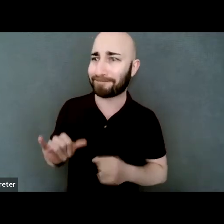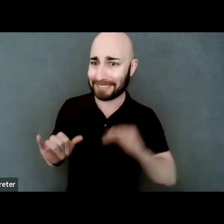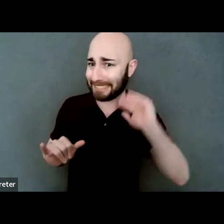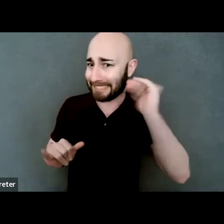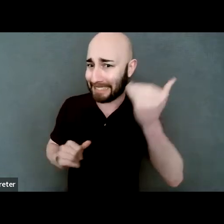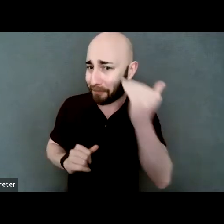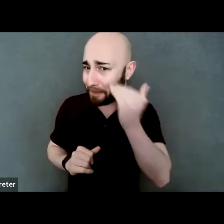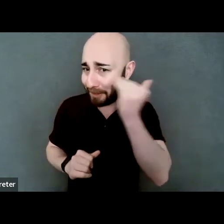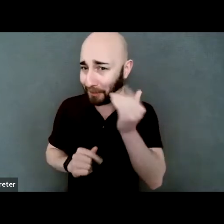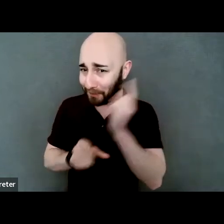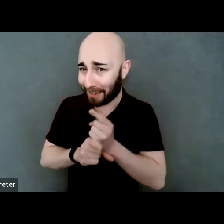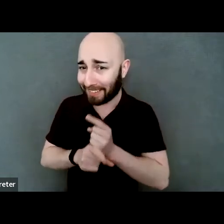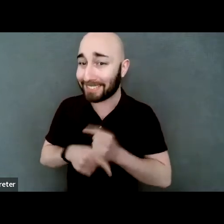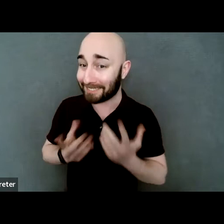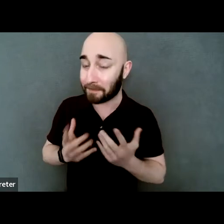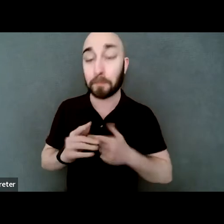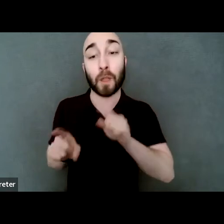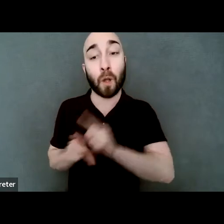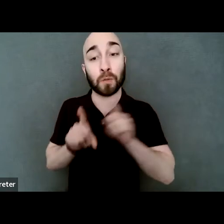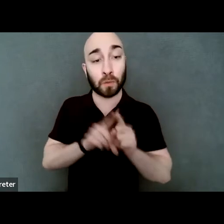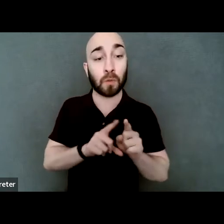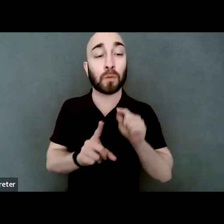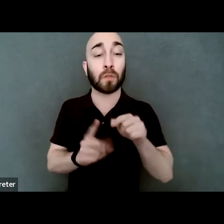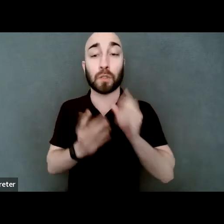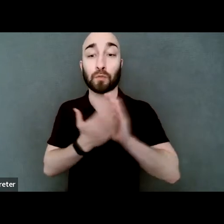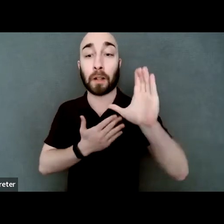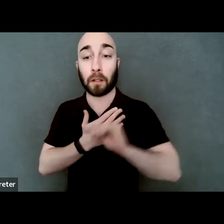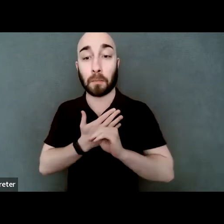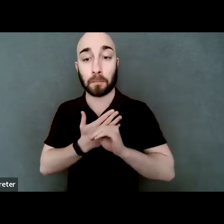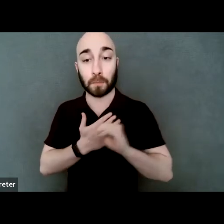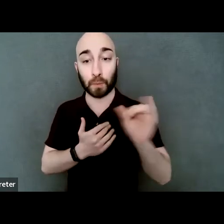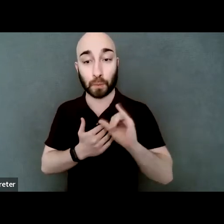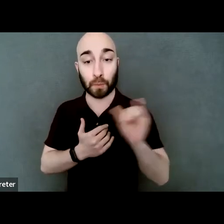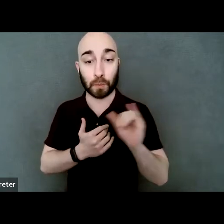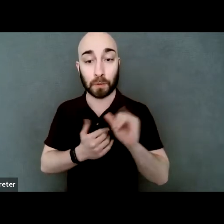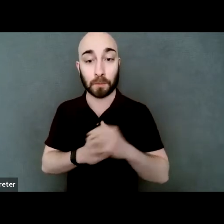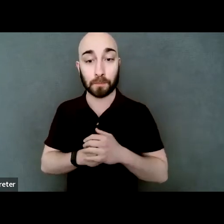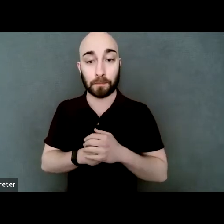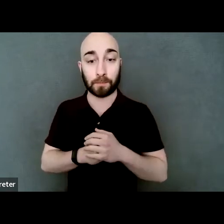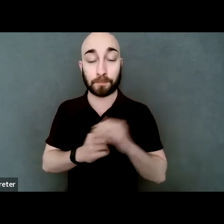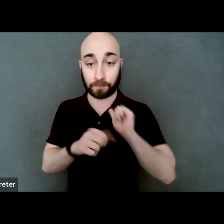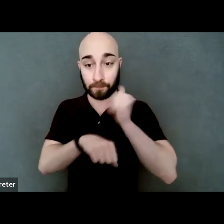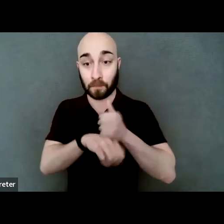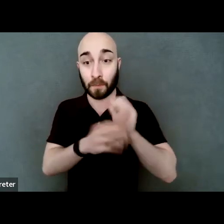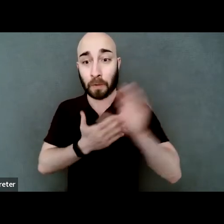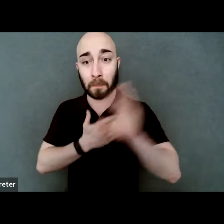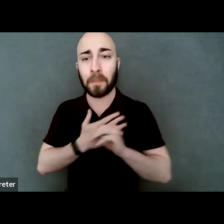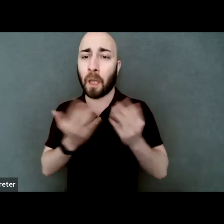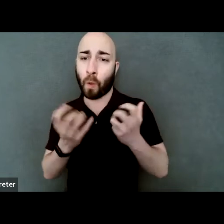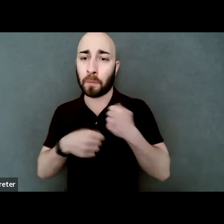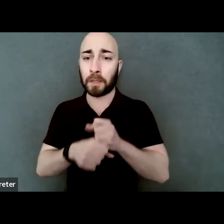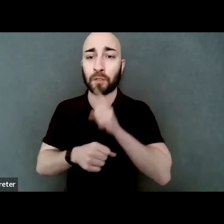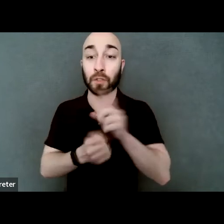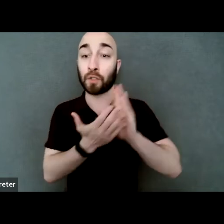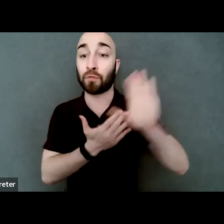familiar? And also curriculum that would be, they wanted to make sure that curriculum